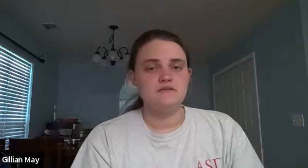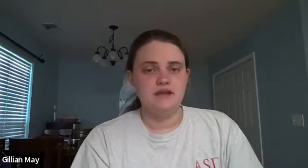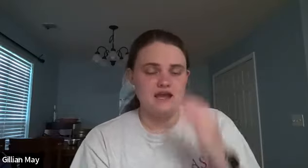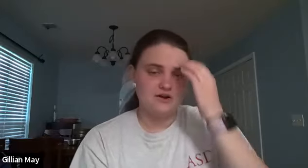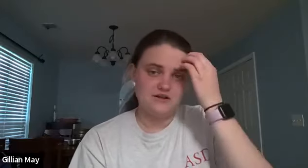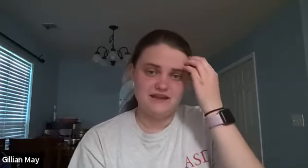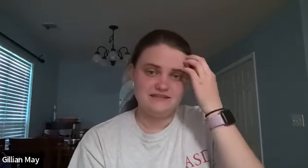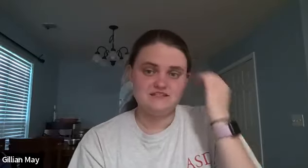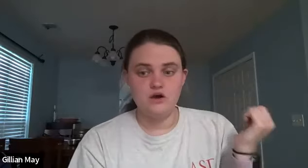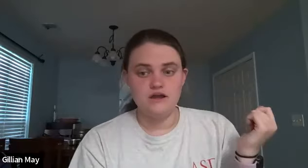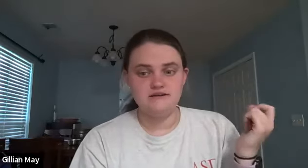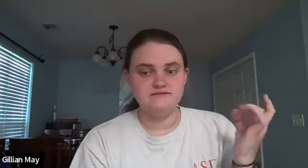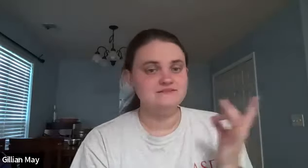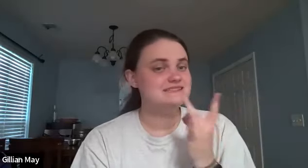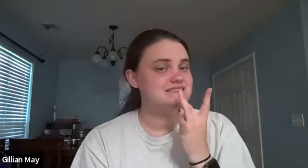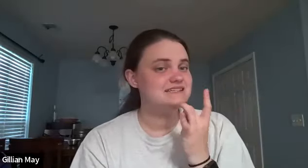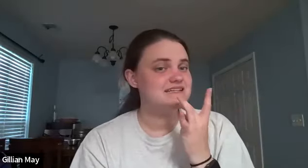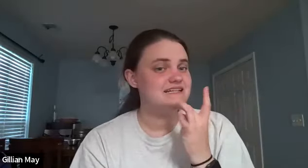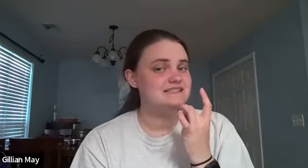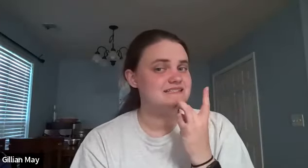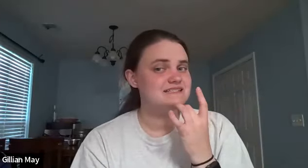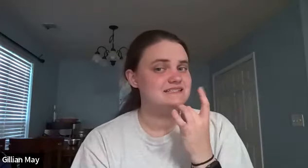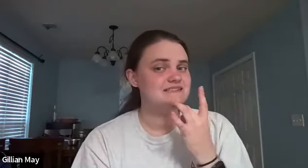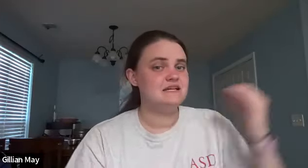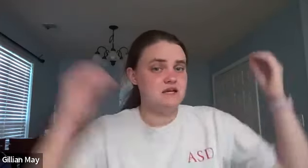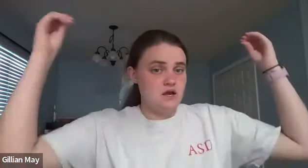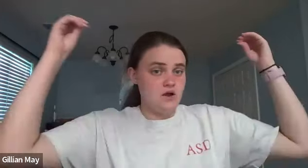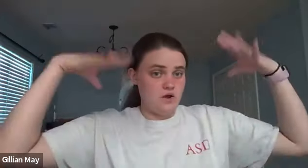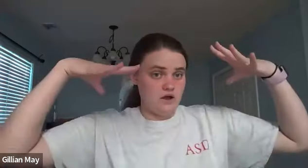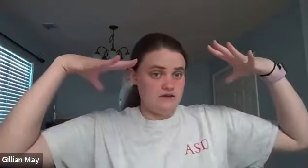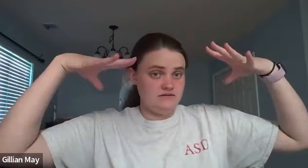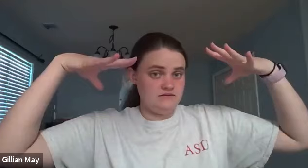We had our lights on, lights on,